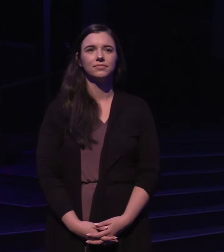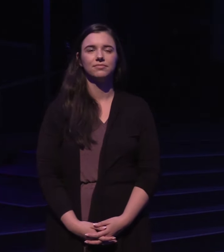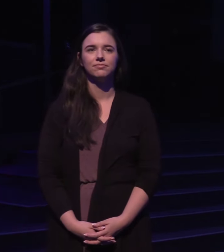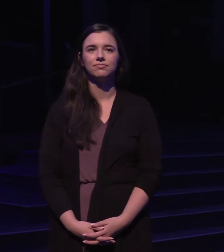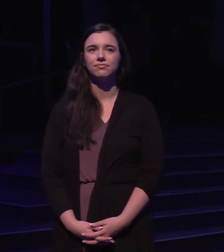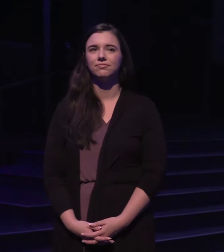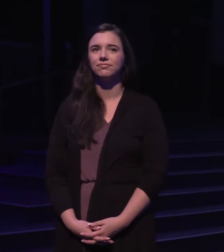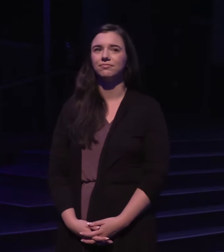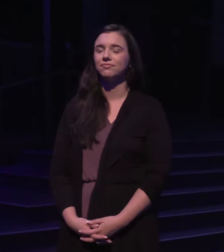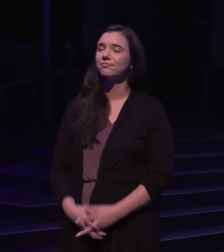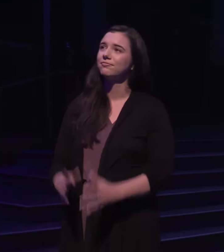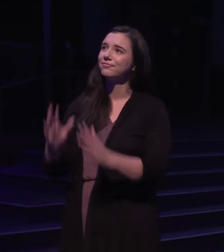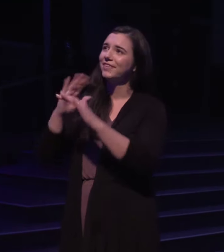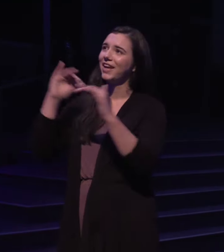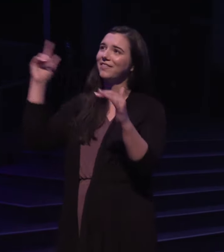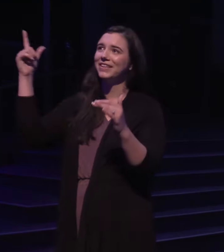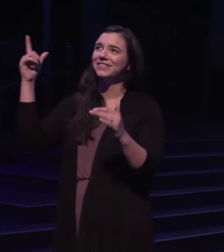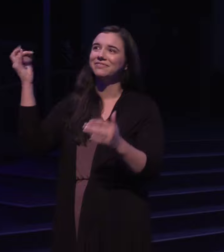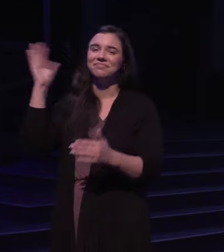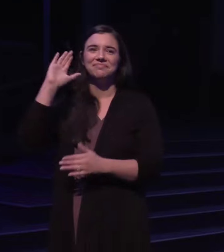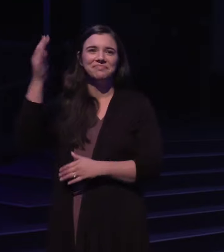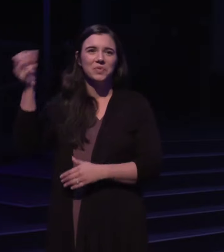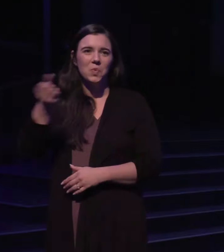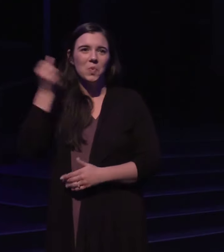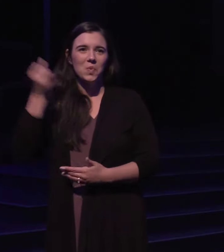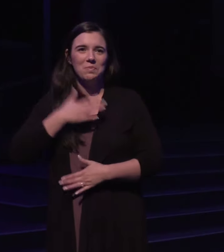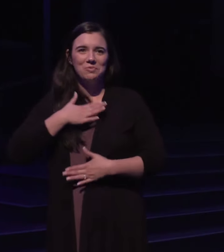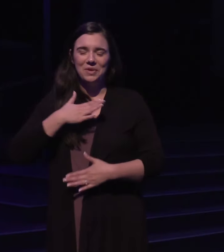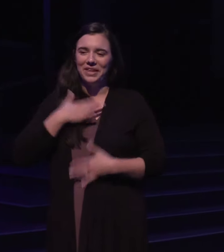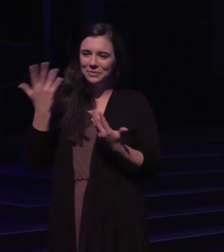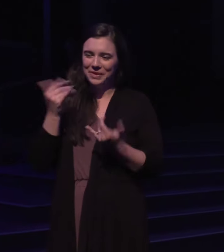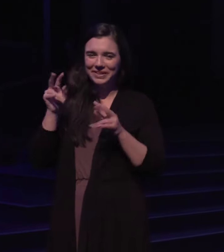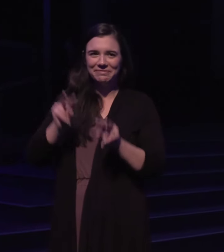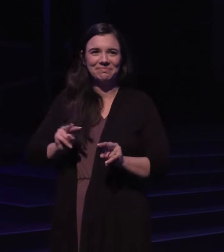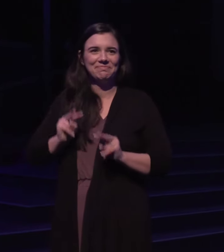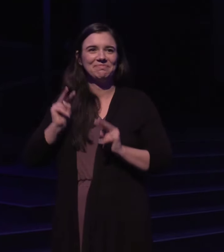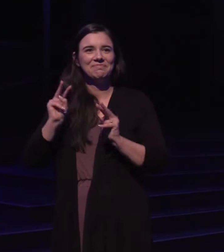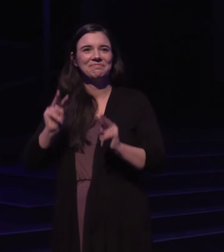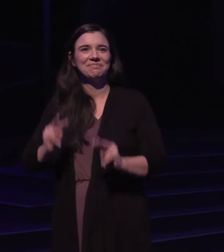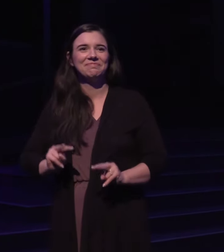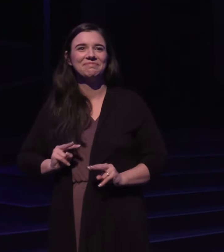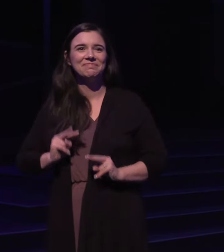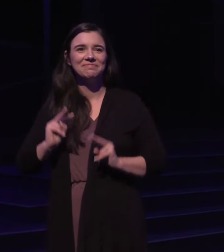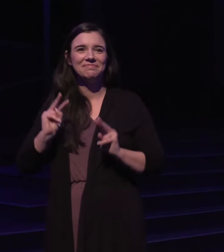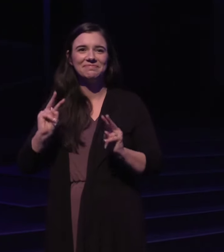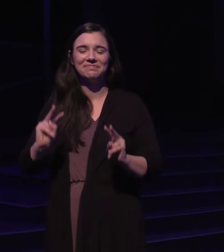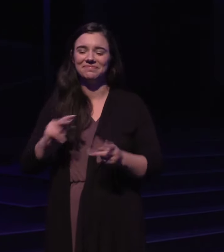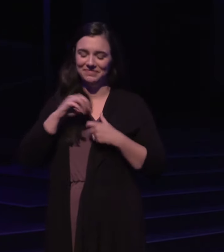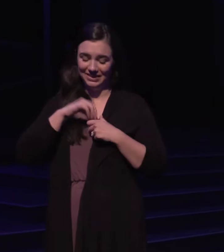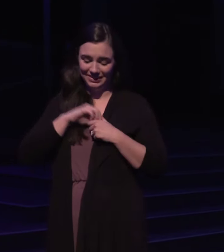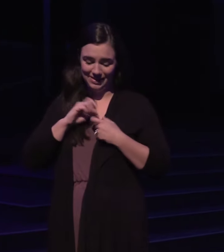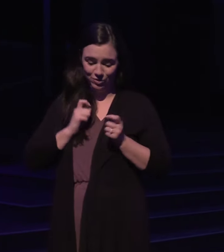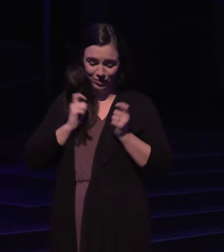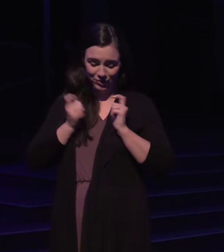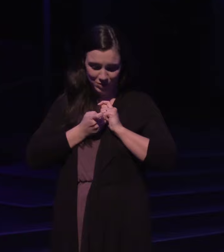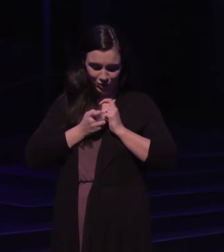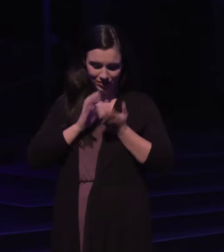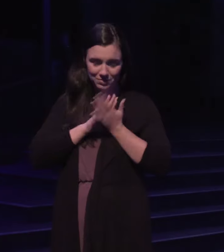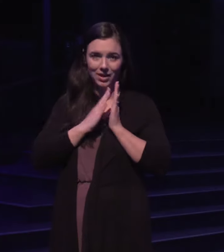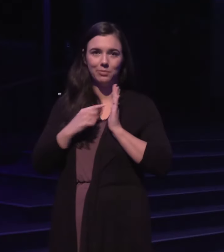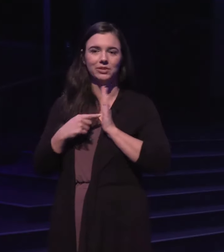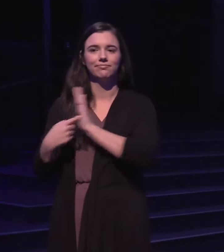Heaven holds its breath, waiting in anticipation. as an inner transformation